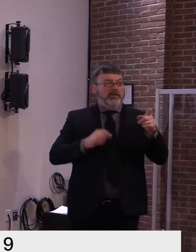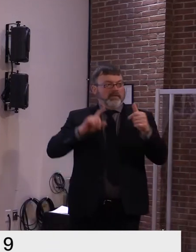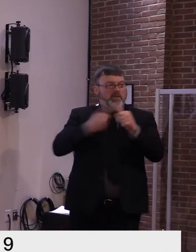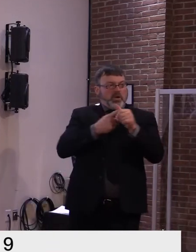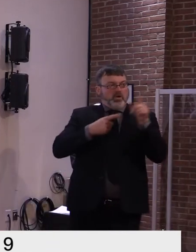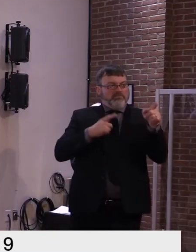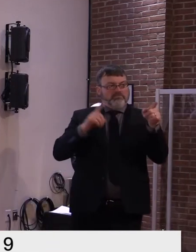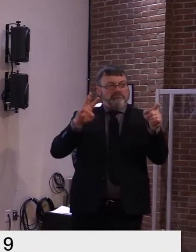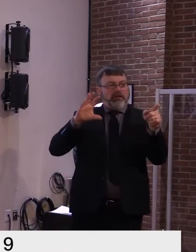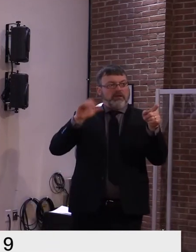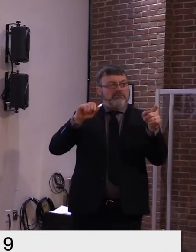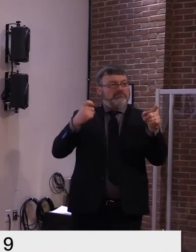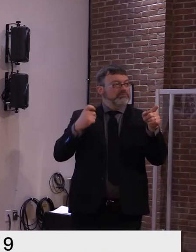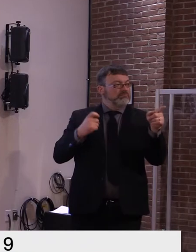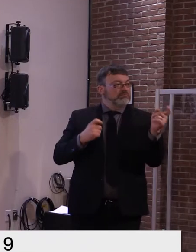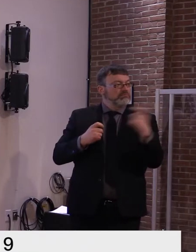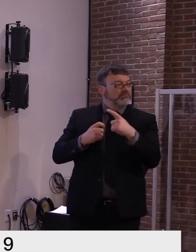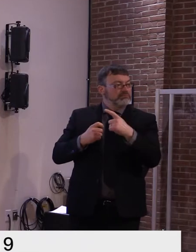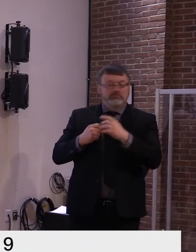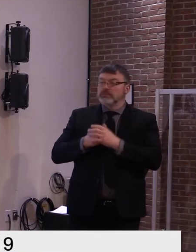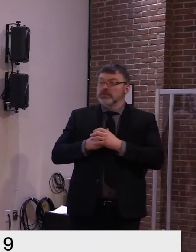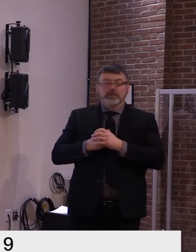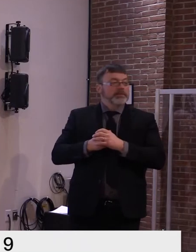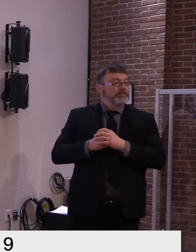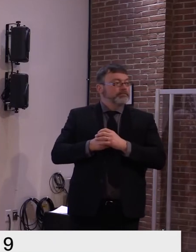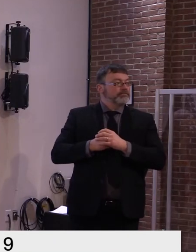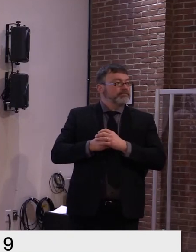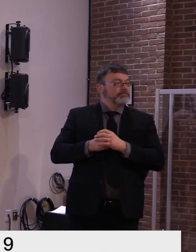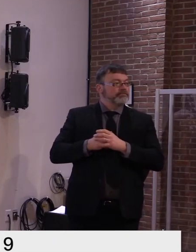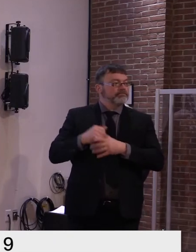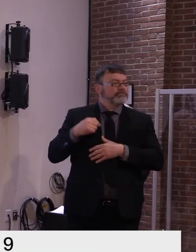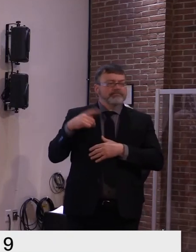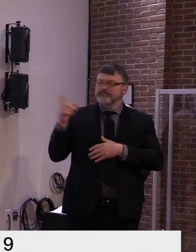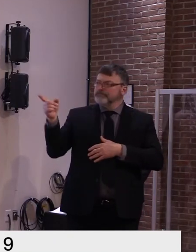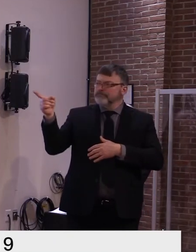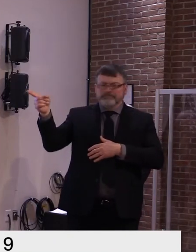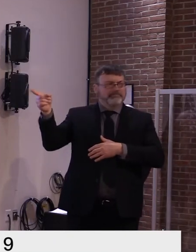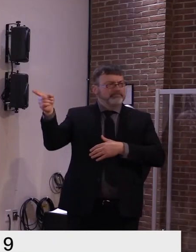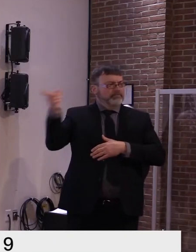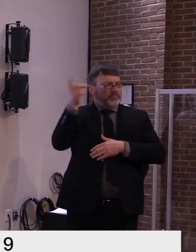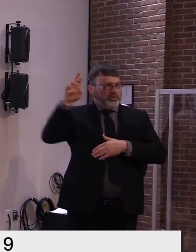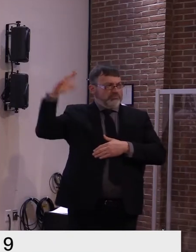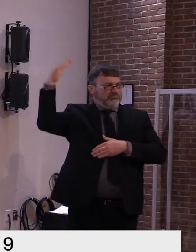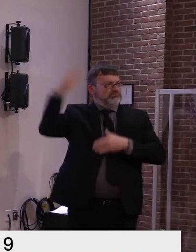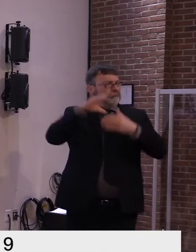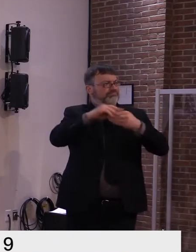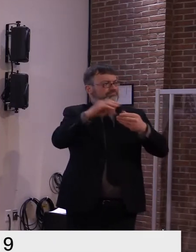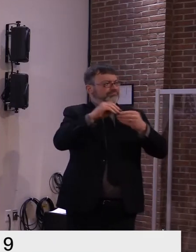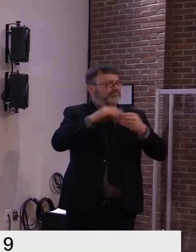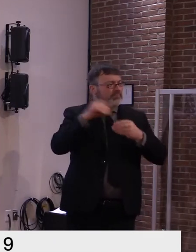Levine. We'll start in the room with Calvin. Thank you, Dr. Levine. So as you mentioned, we're not really seeing any widespread cases